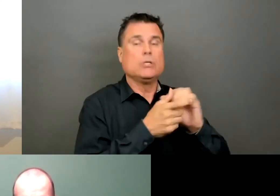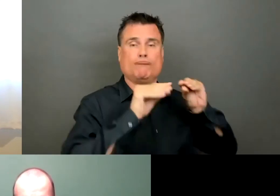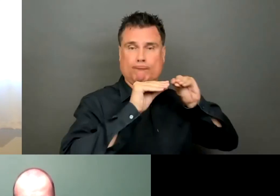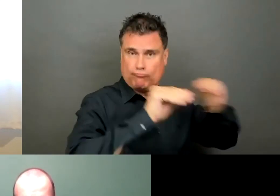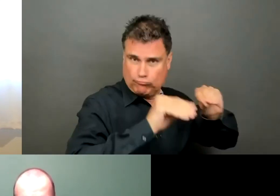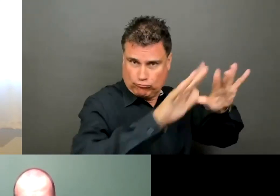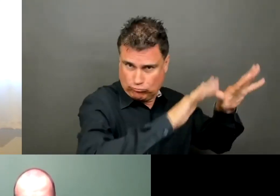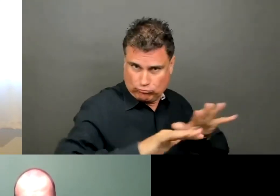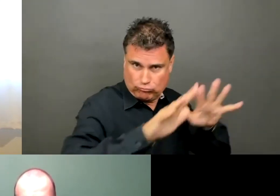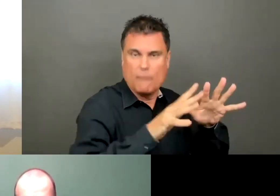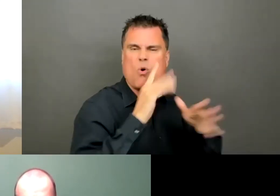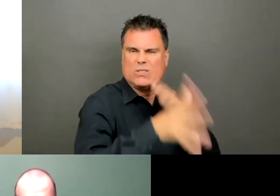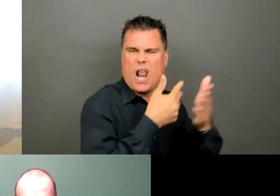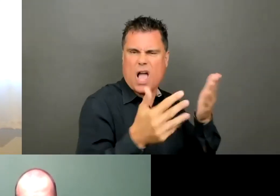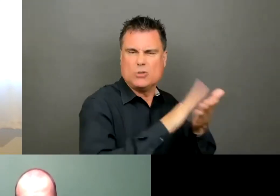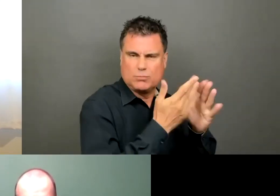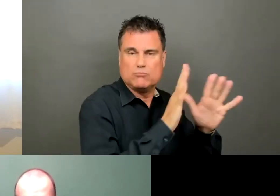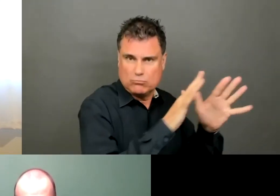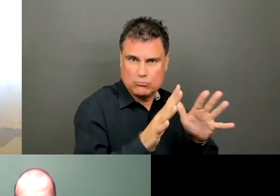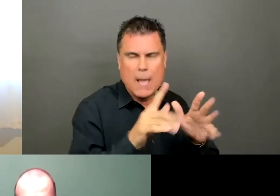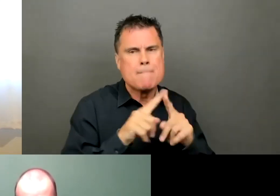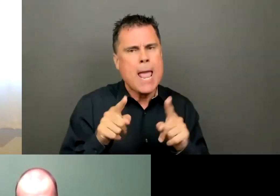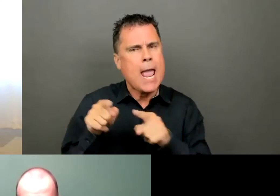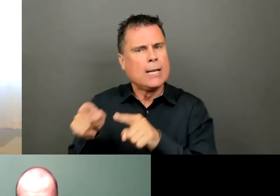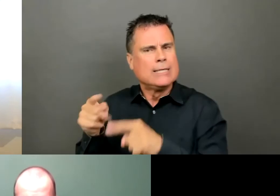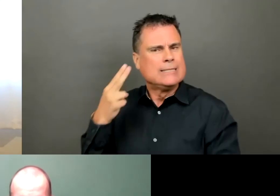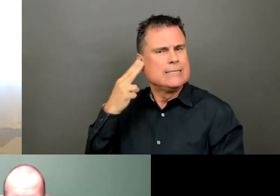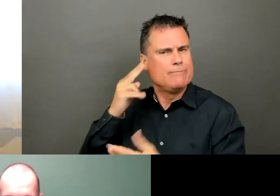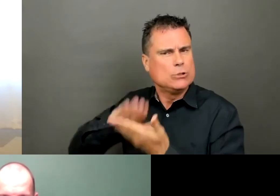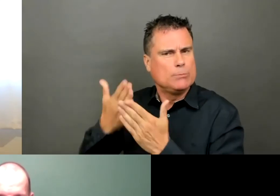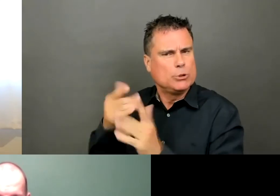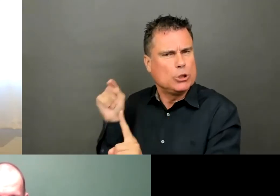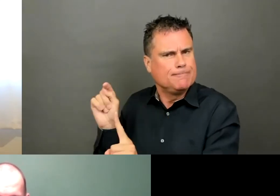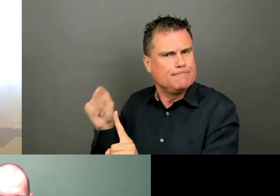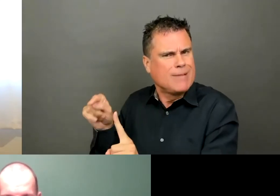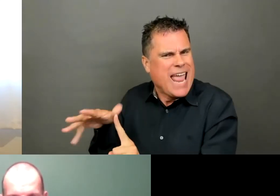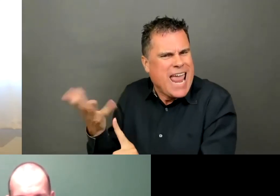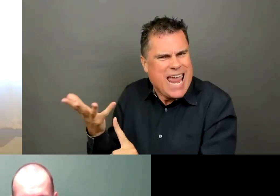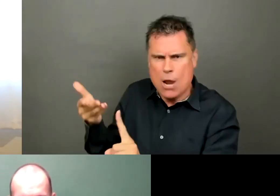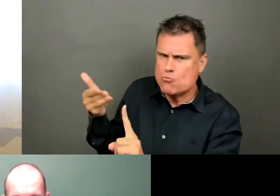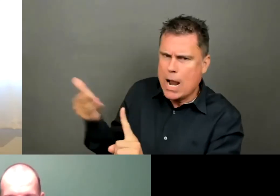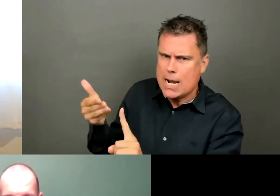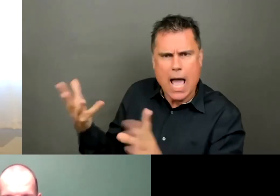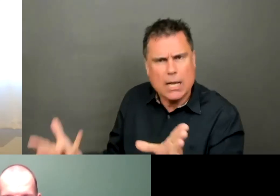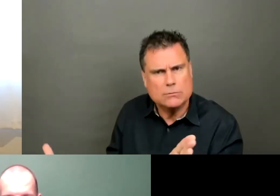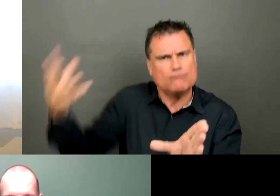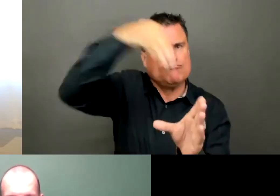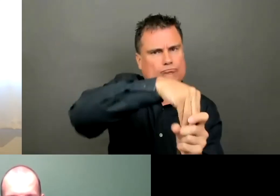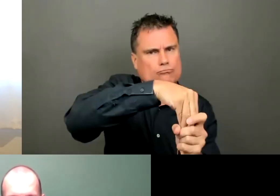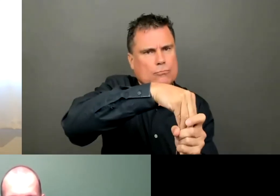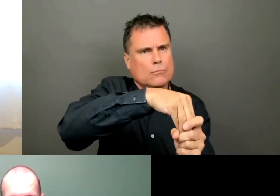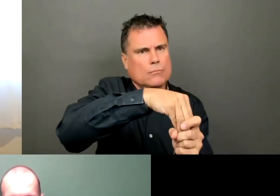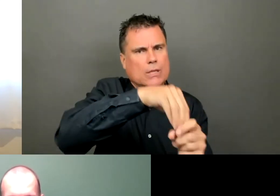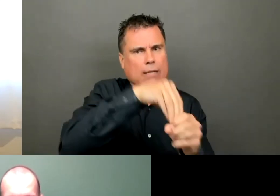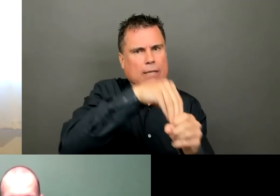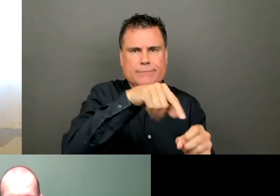In South Africa, the Deaf Association is training sign language interpreters, but the deaf interpreters,